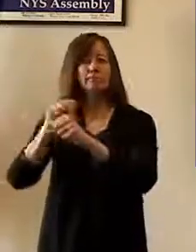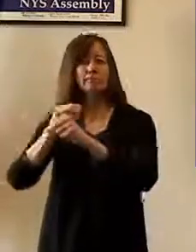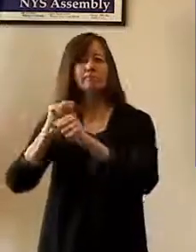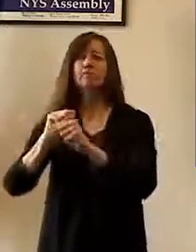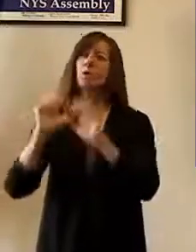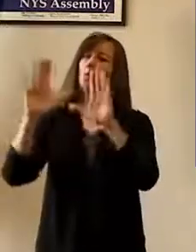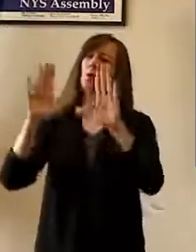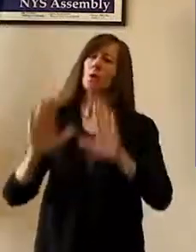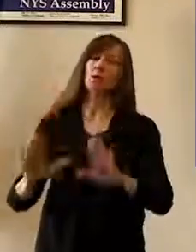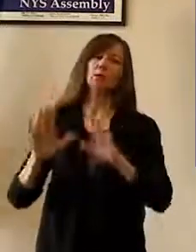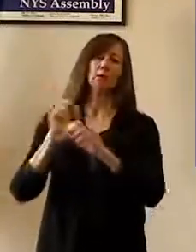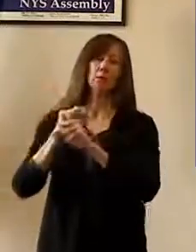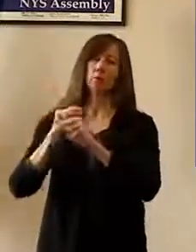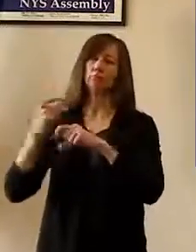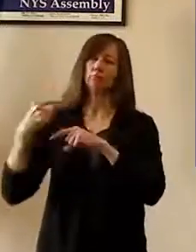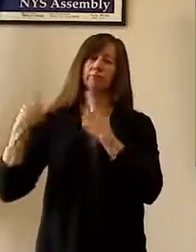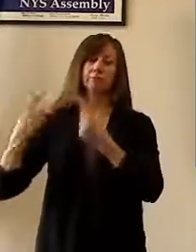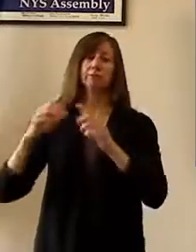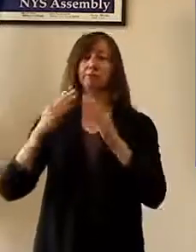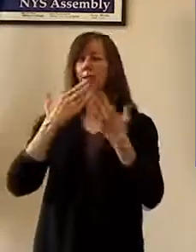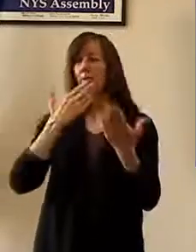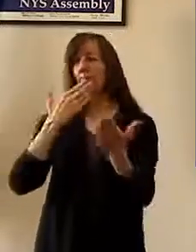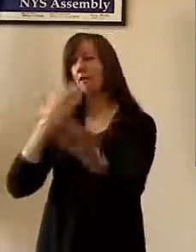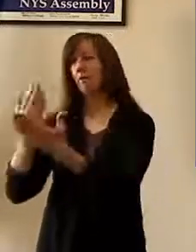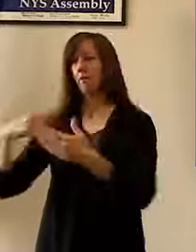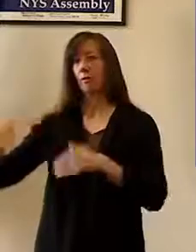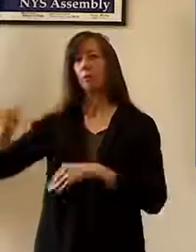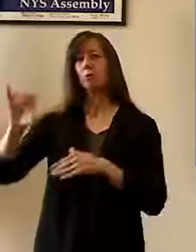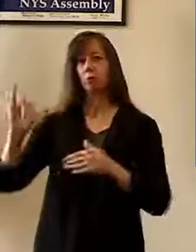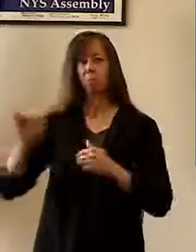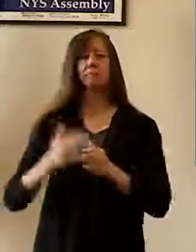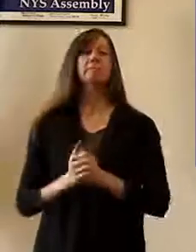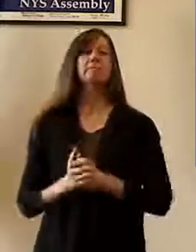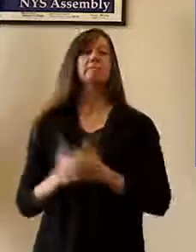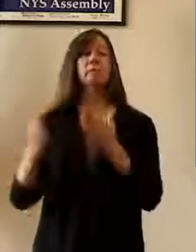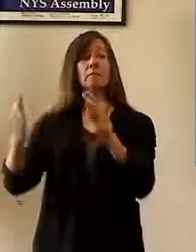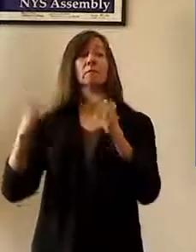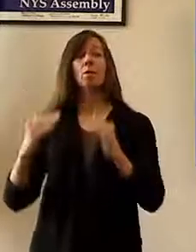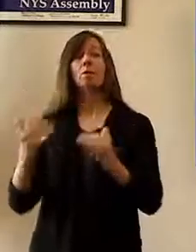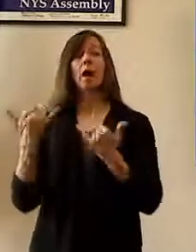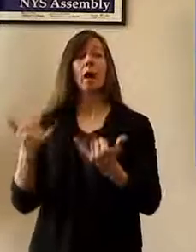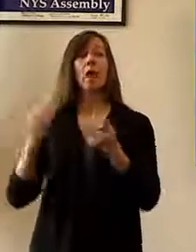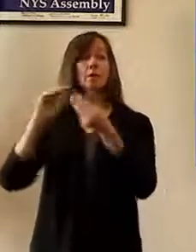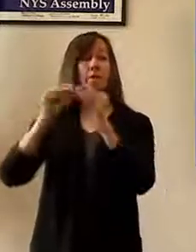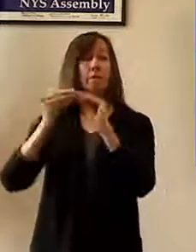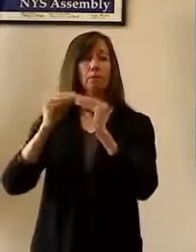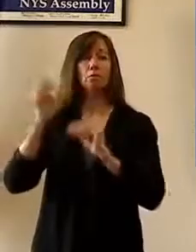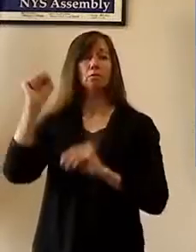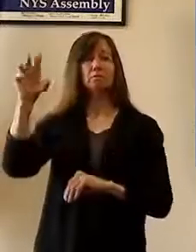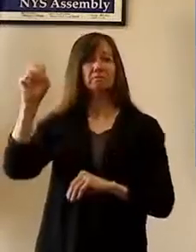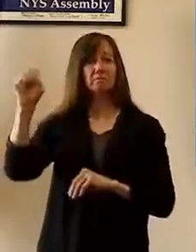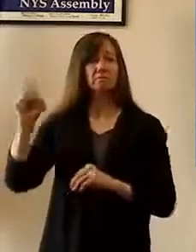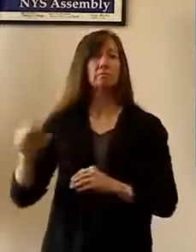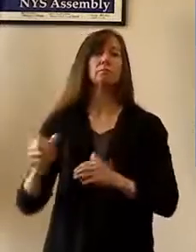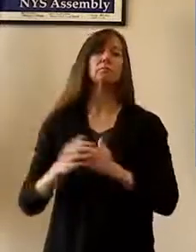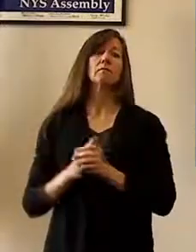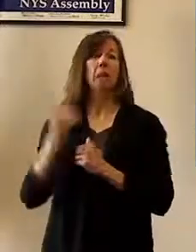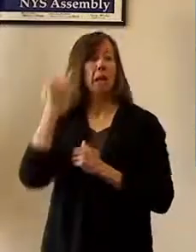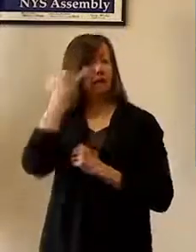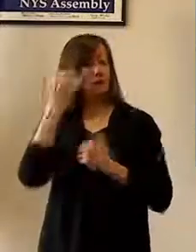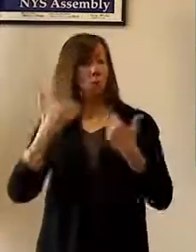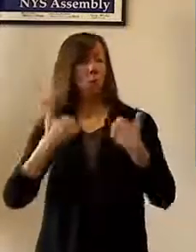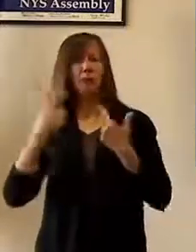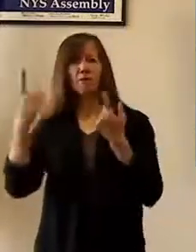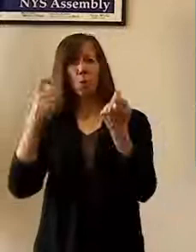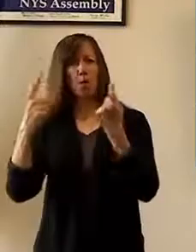and we're very, very grateful to them. Let's jump directly to some of our data points, and as we do that, if you have a question, write